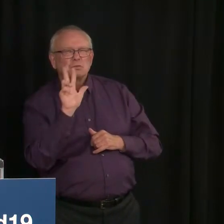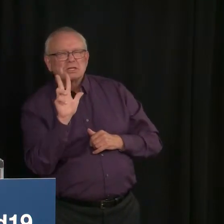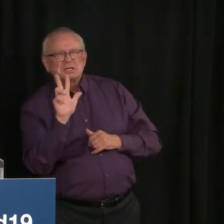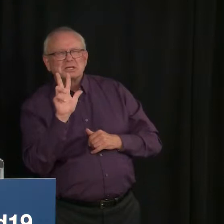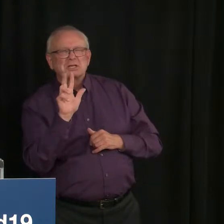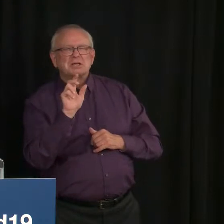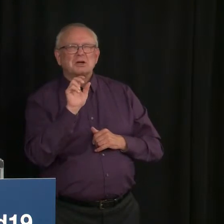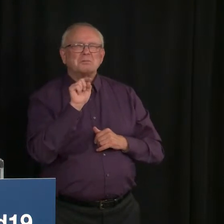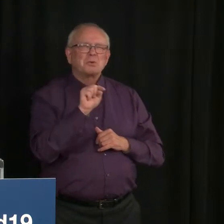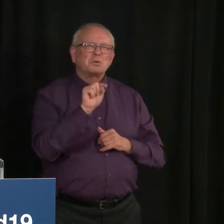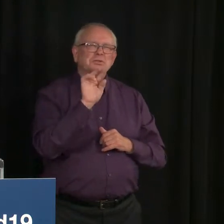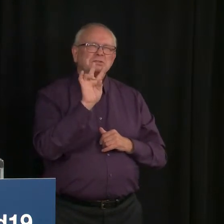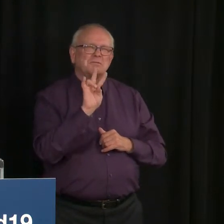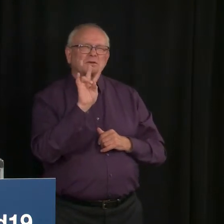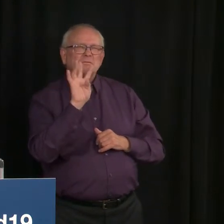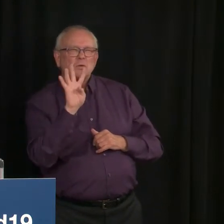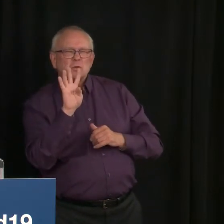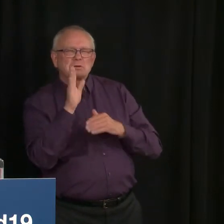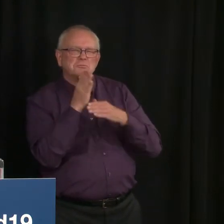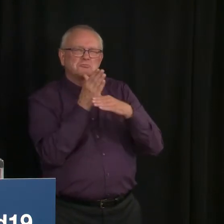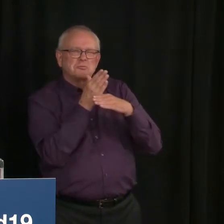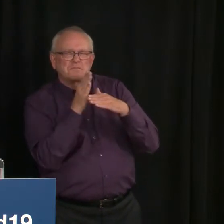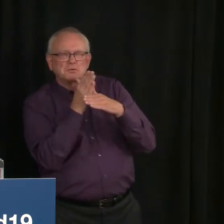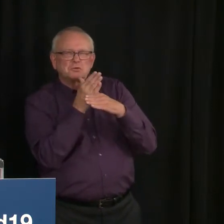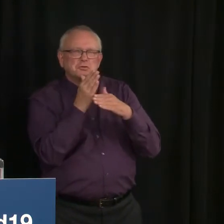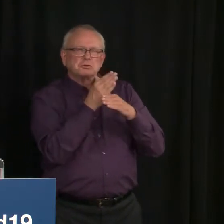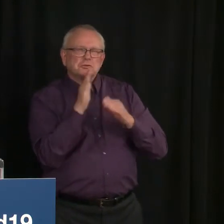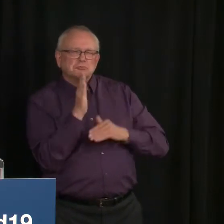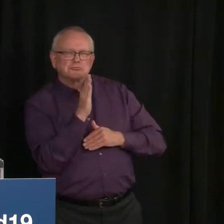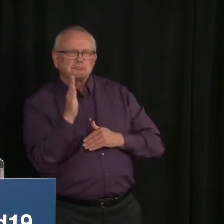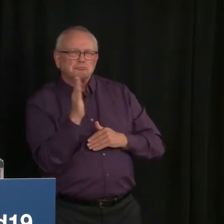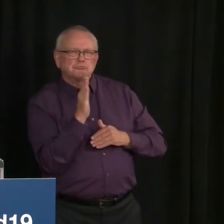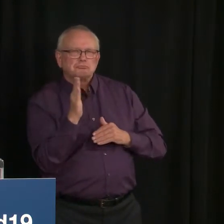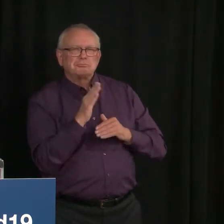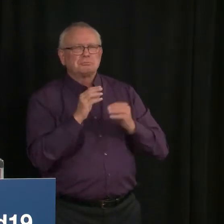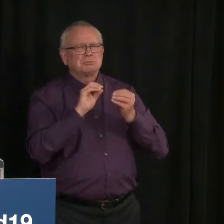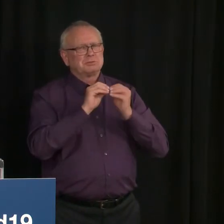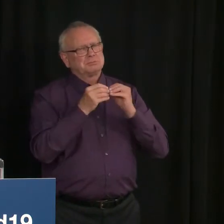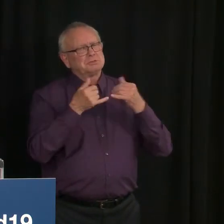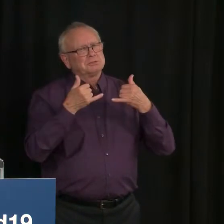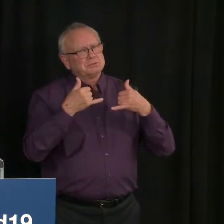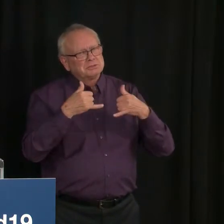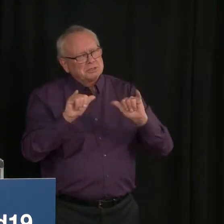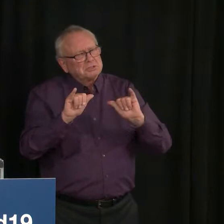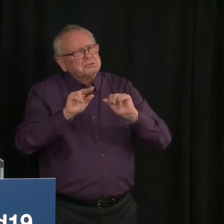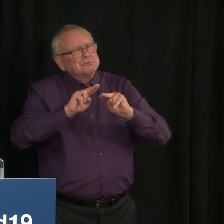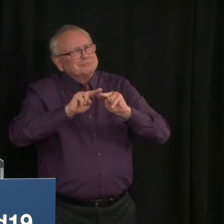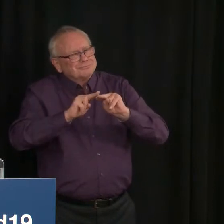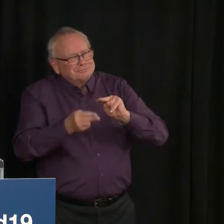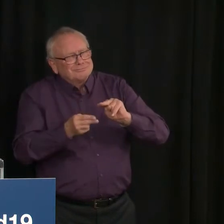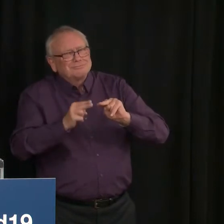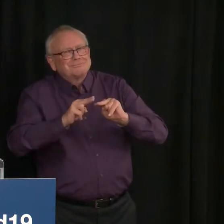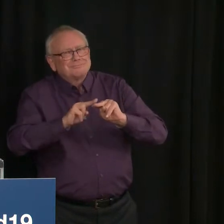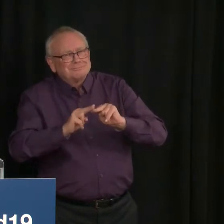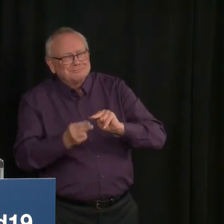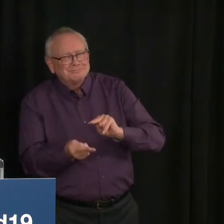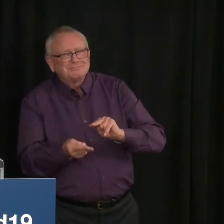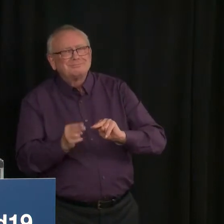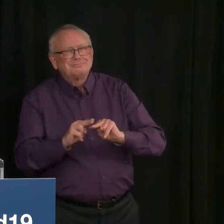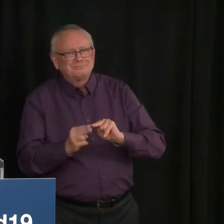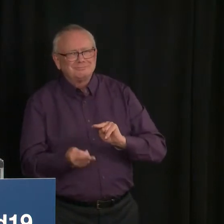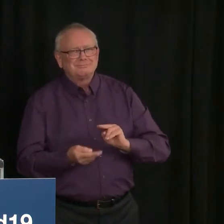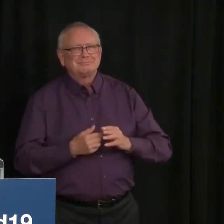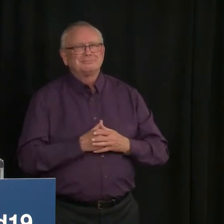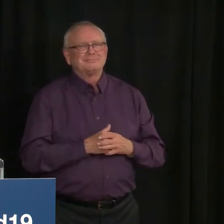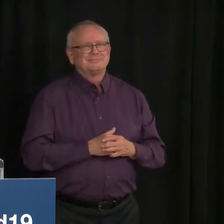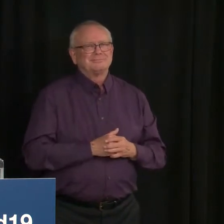counts continue to drop at a significant rate. And we would expect,